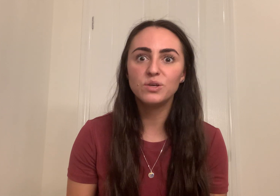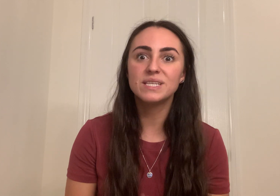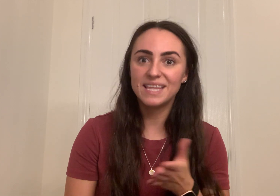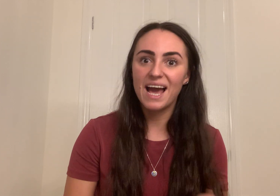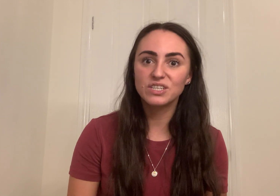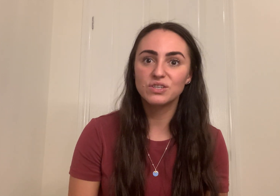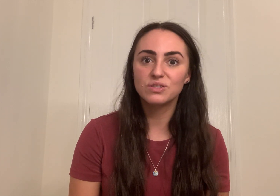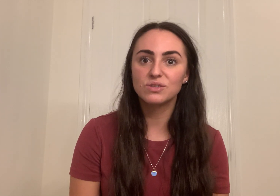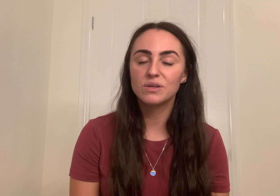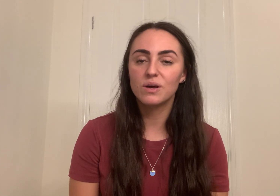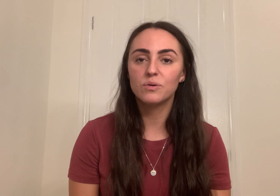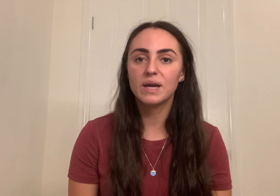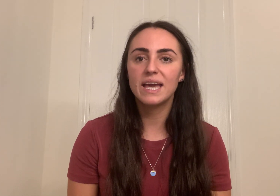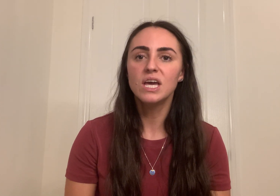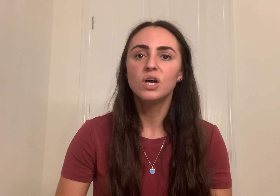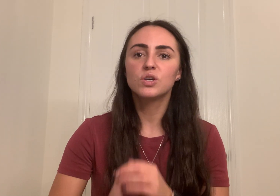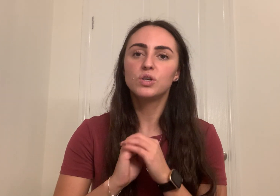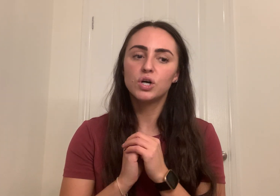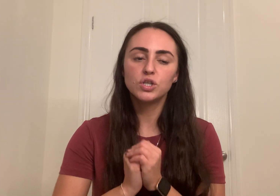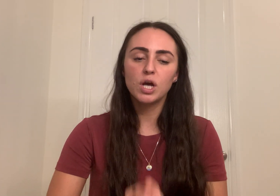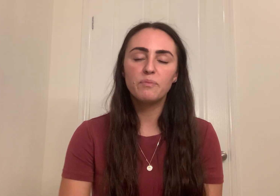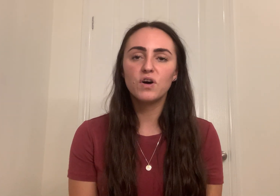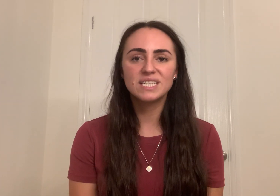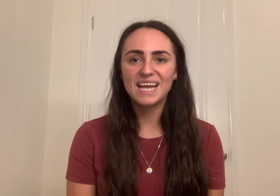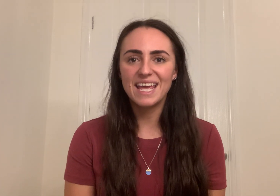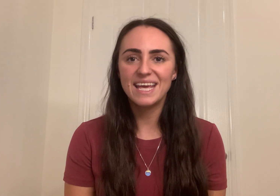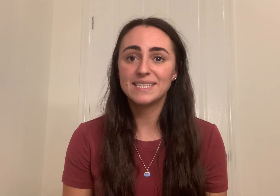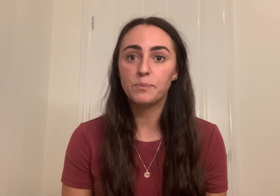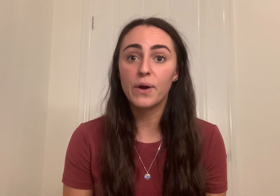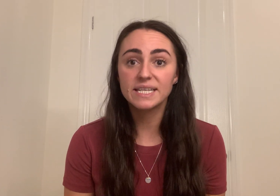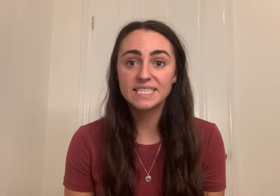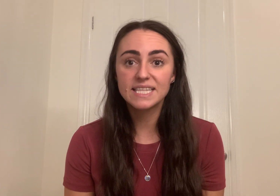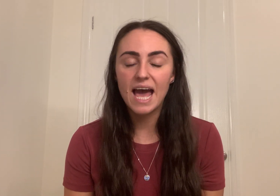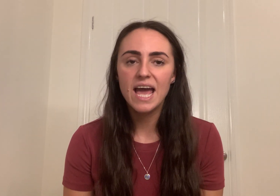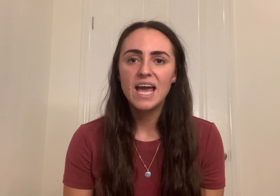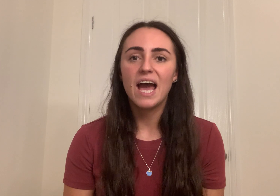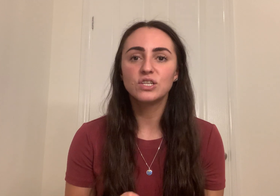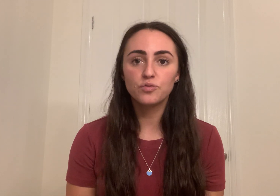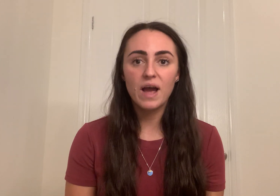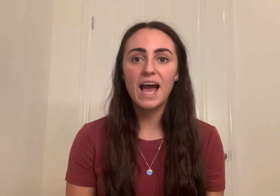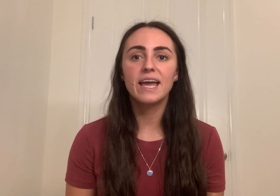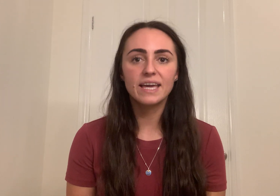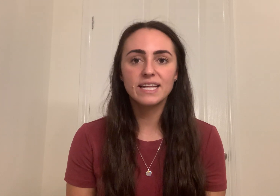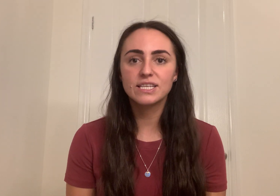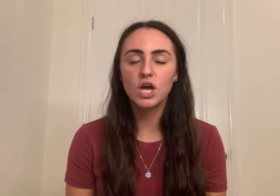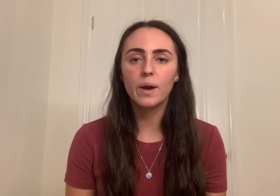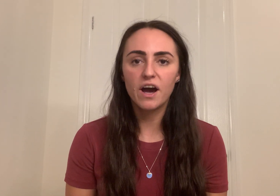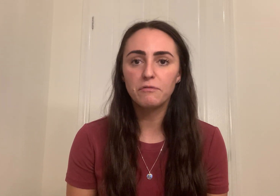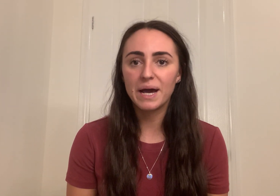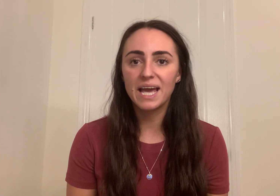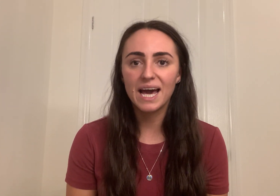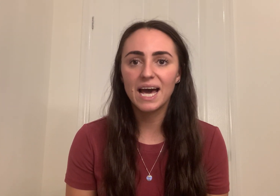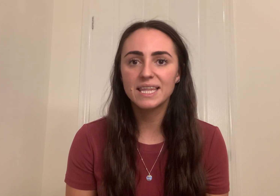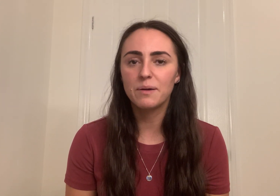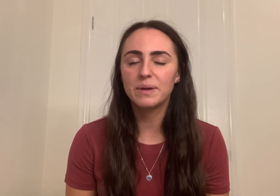using the actions, okay? So your job for today is to practice that and try and get to know it off by heart. That means